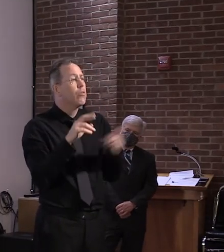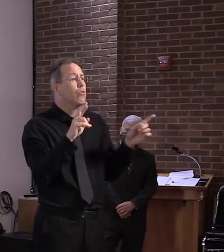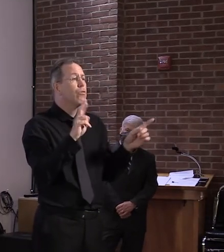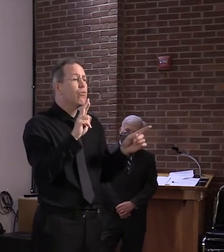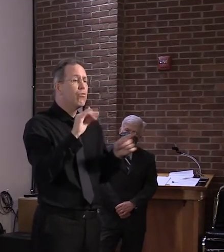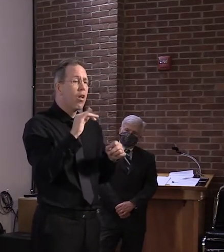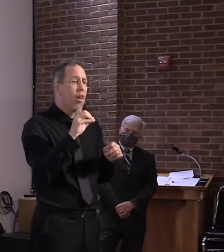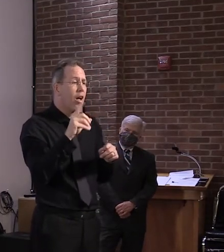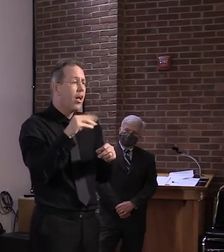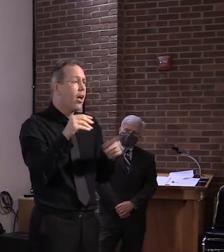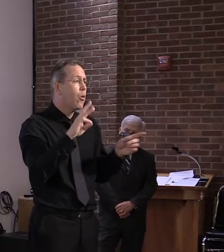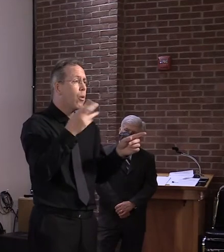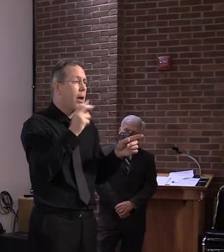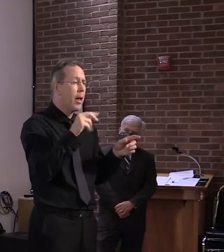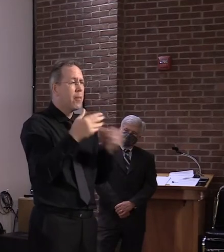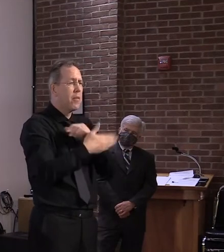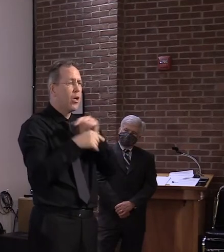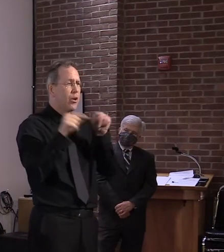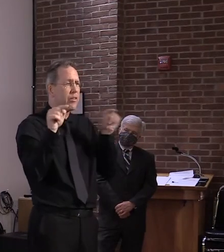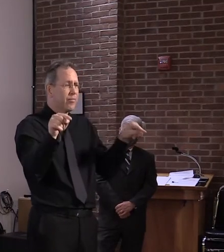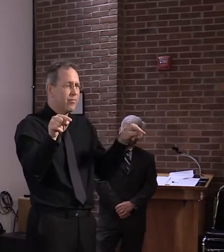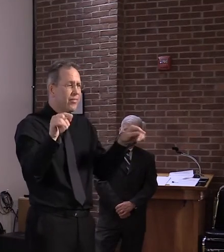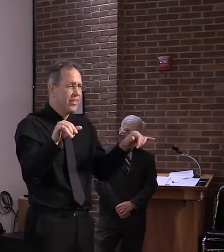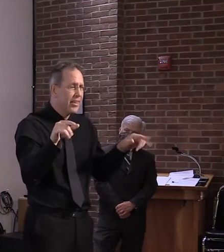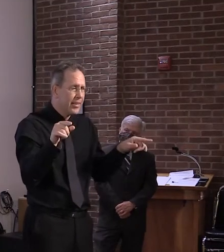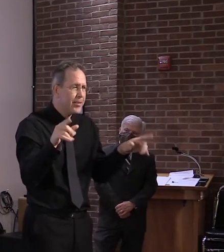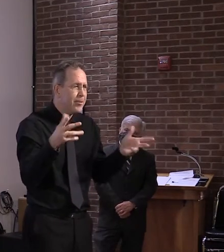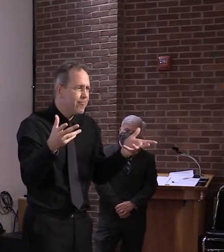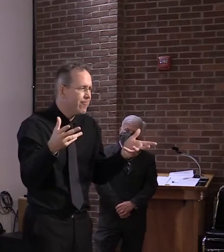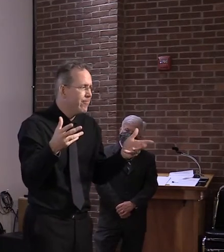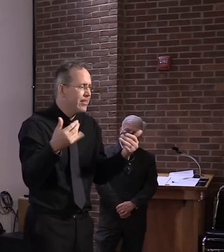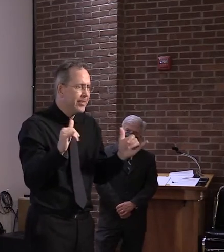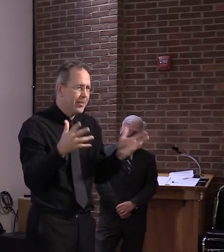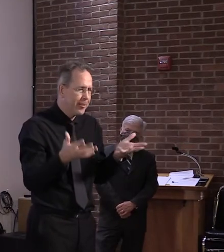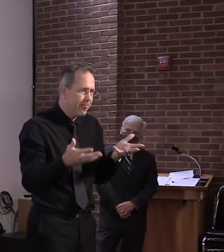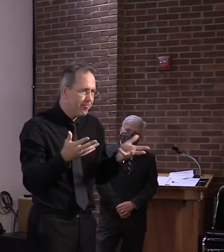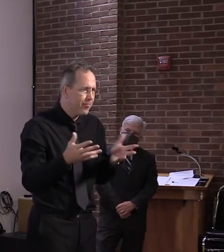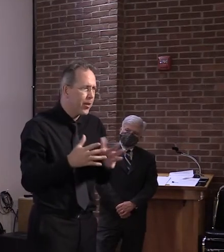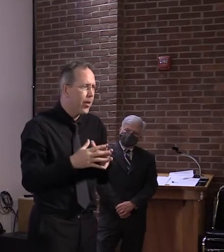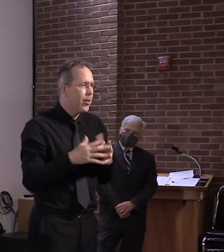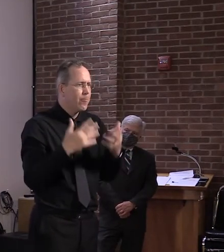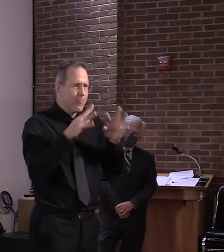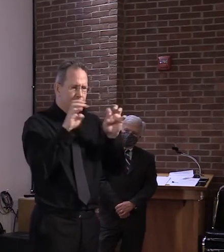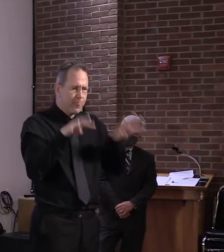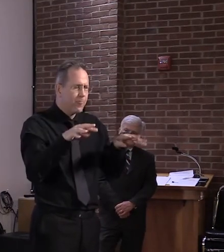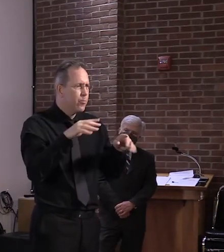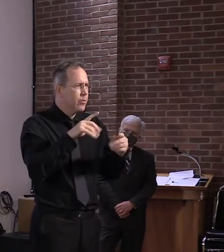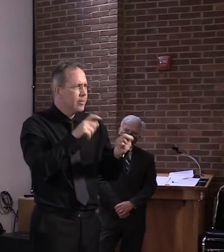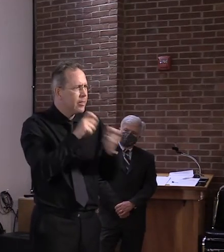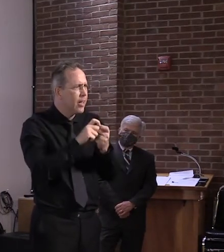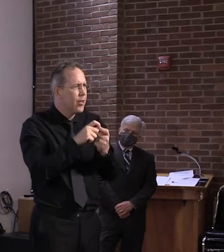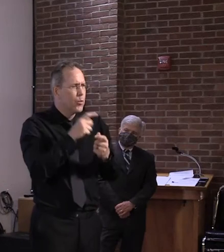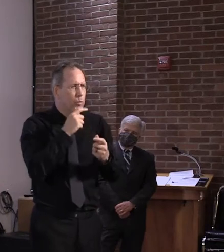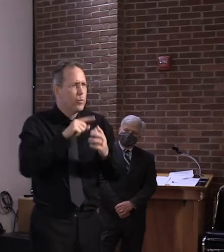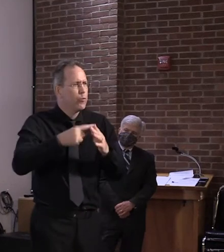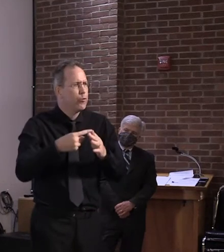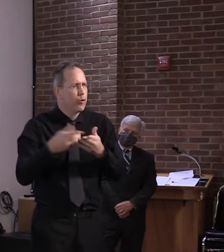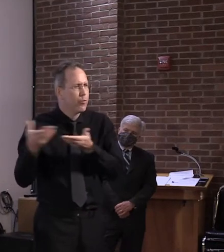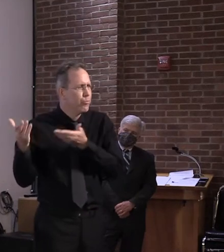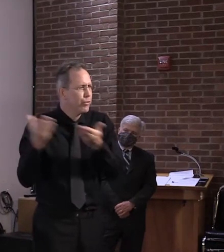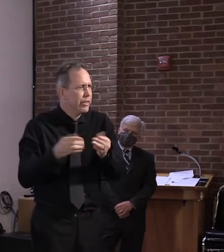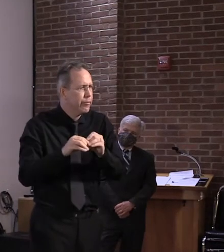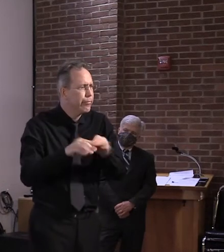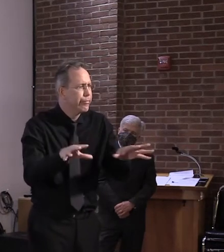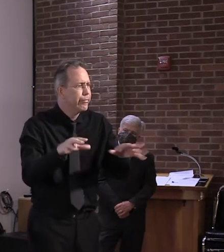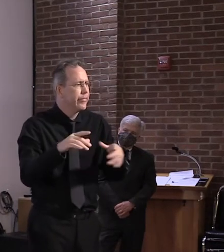mentioned, in Rutland County and in Windham County, do we have a firm idea of where it all came